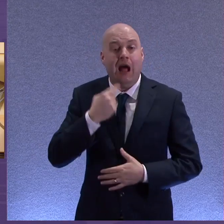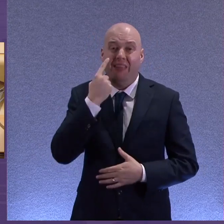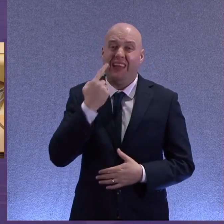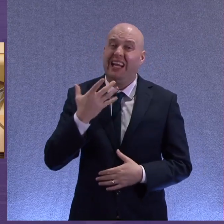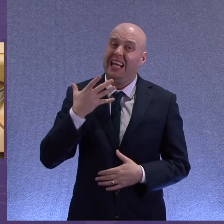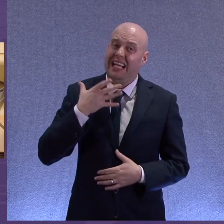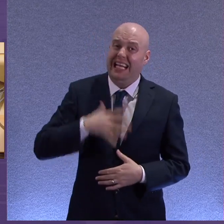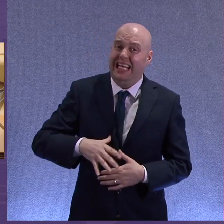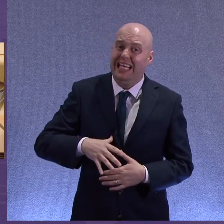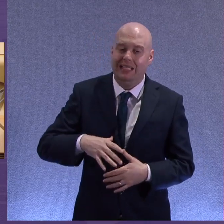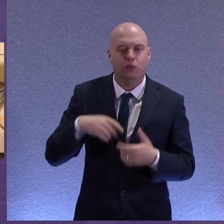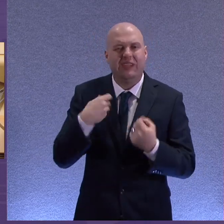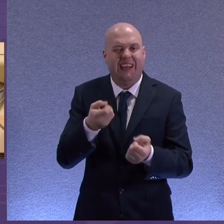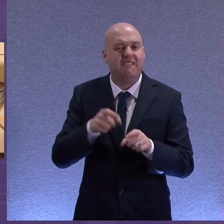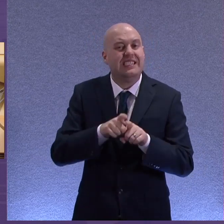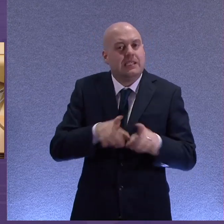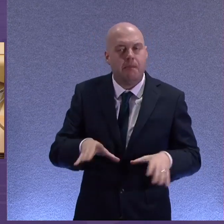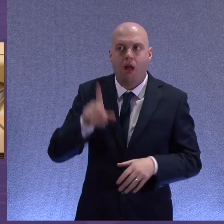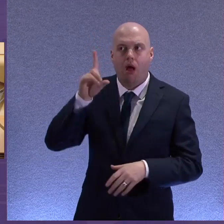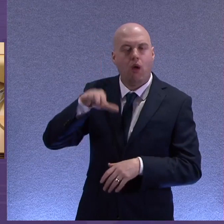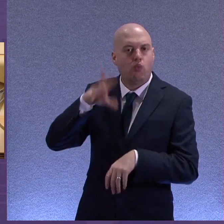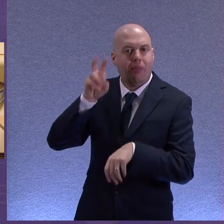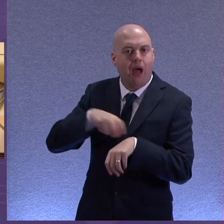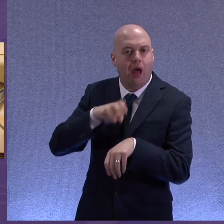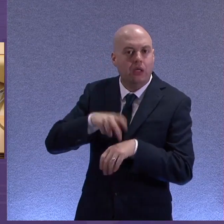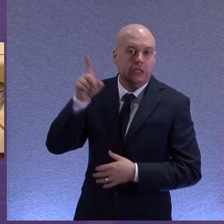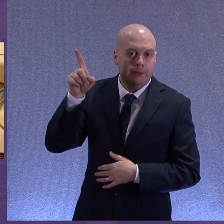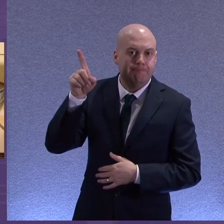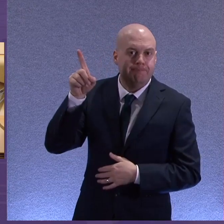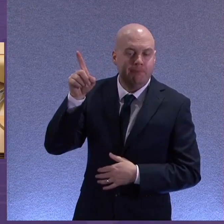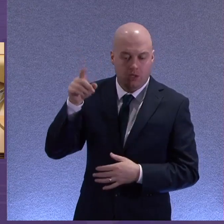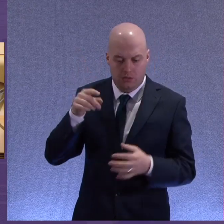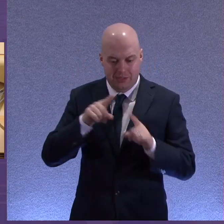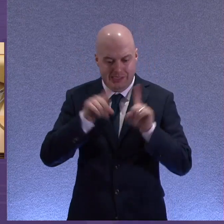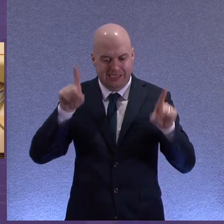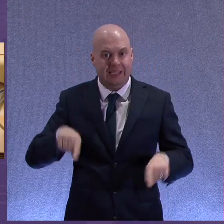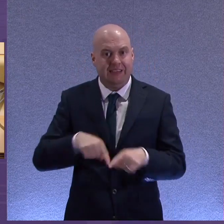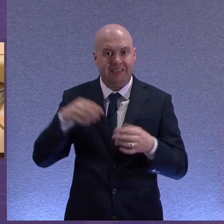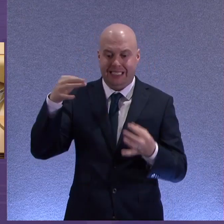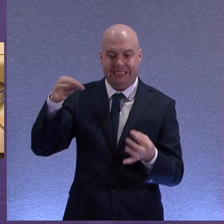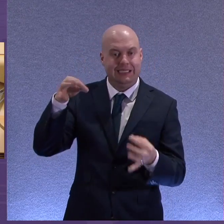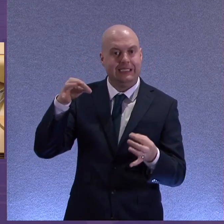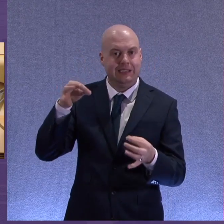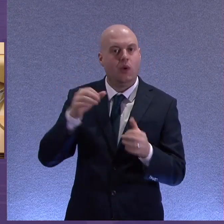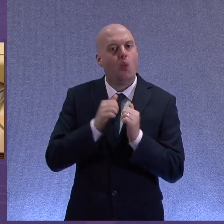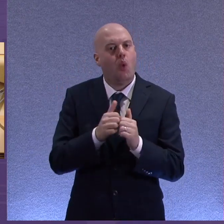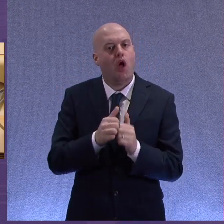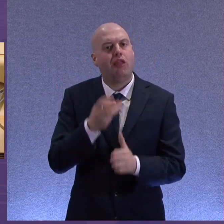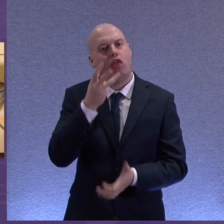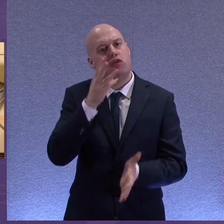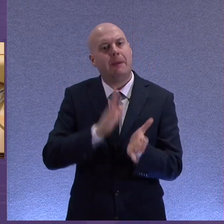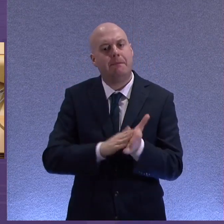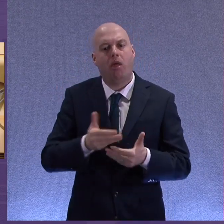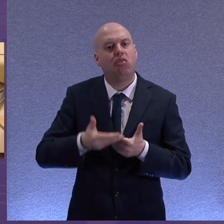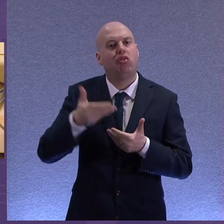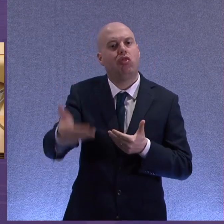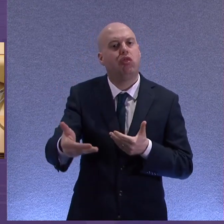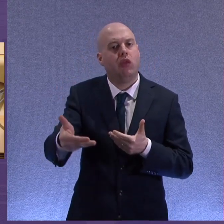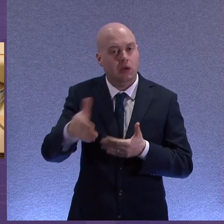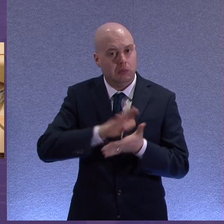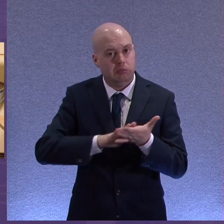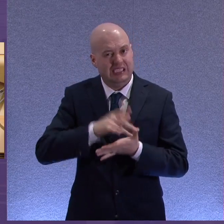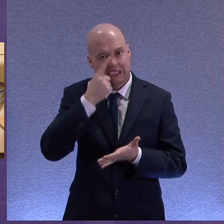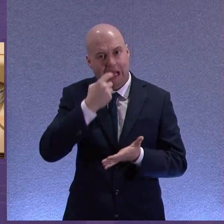3 months, which would allow their insurance to be renewed if necessary, or to remain valid, and also to renew